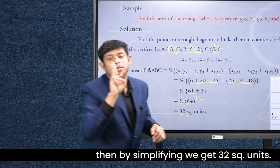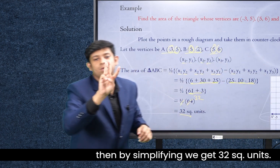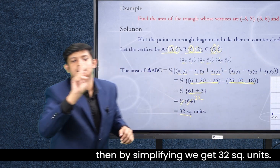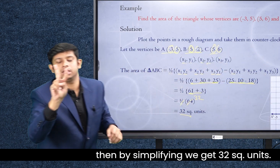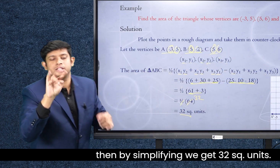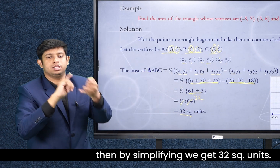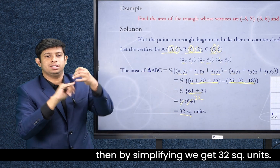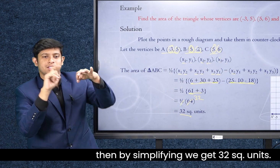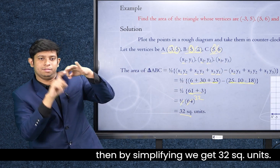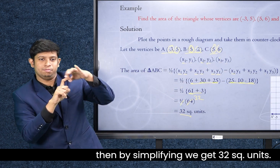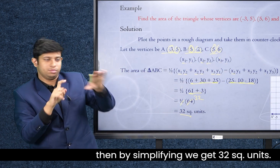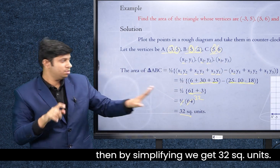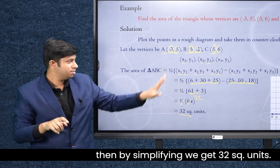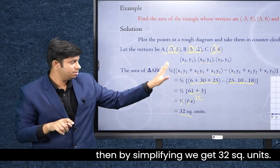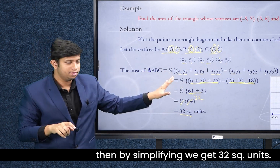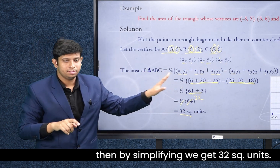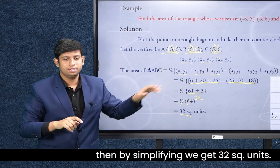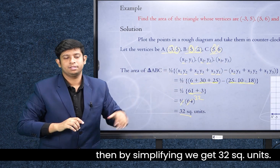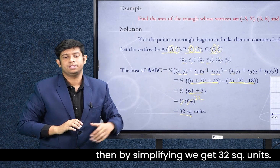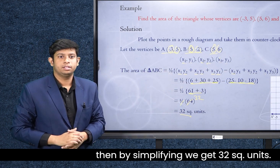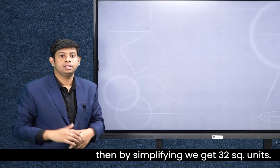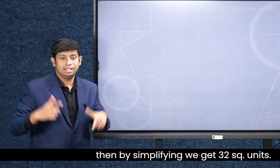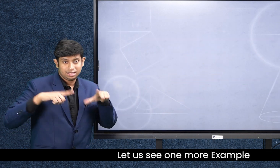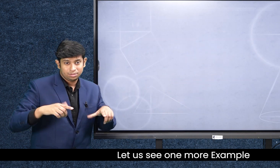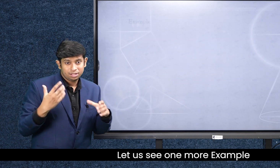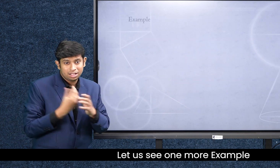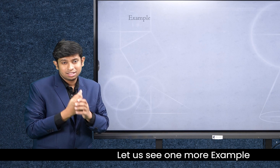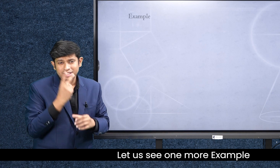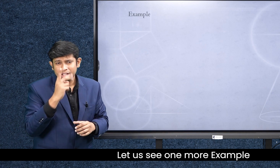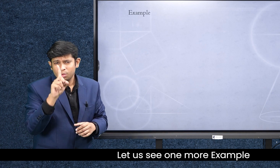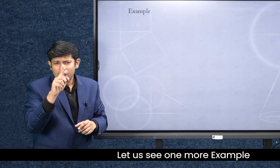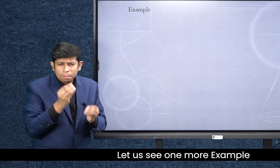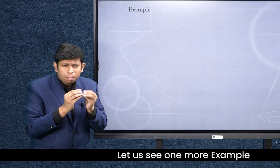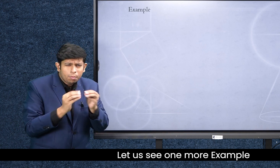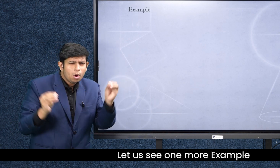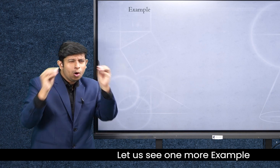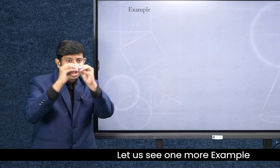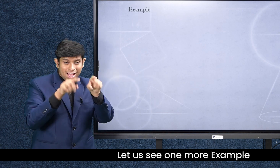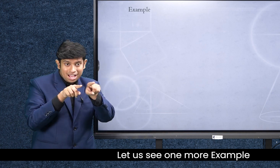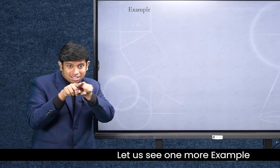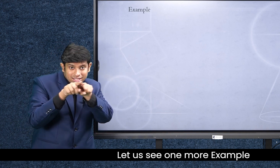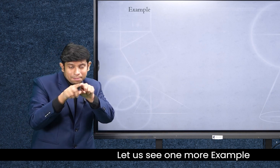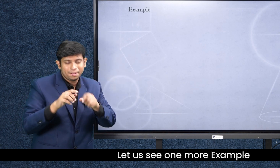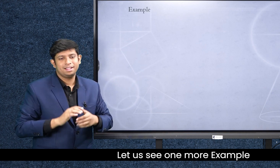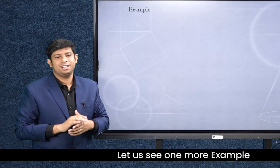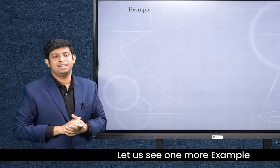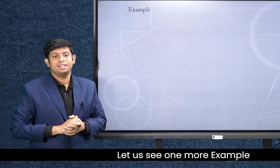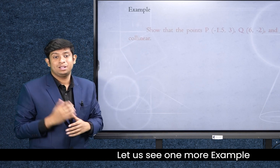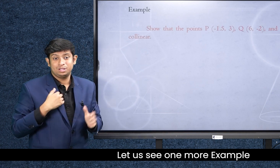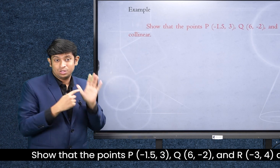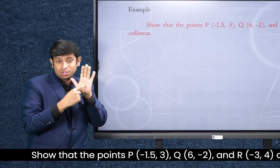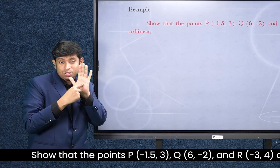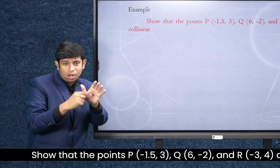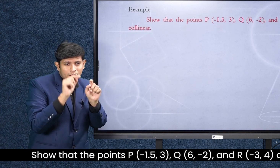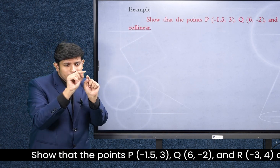Let us see one more example. Show that the